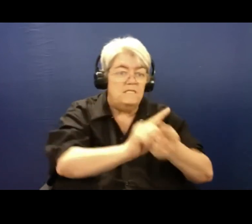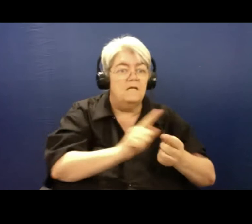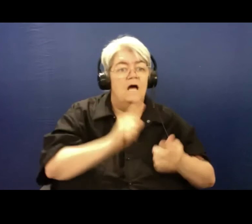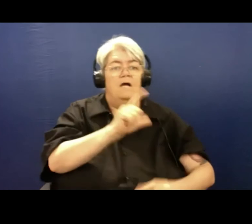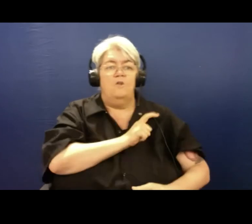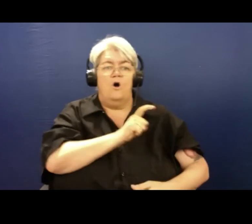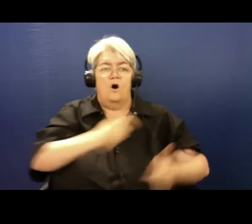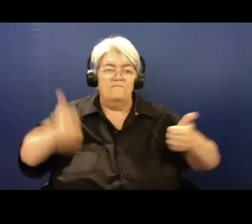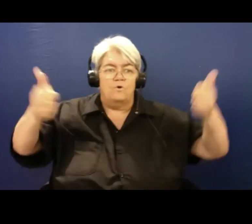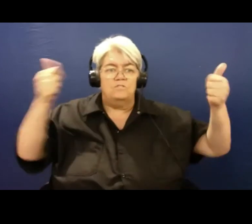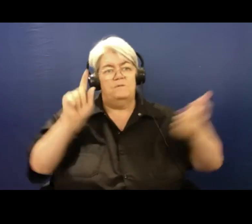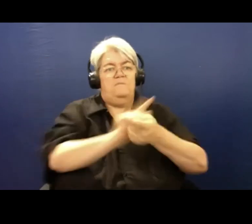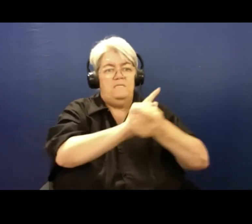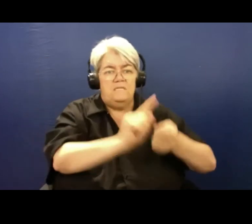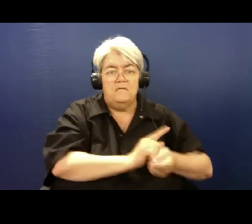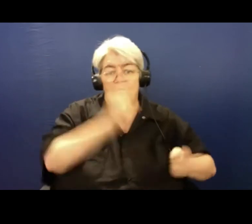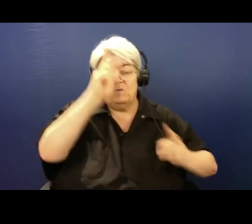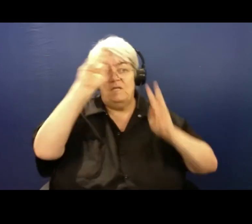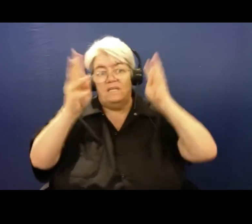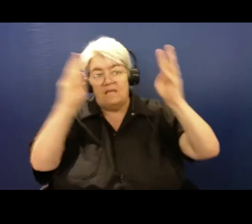came up with what I think was a really